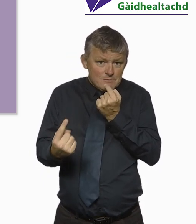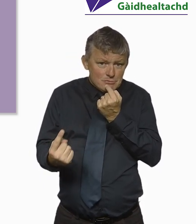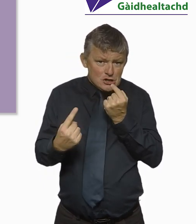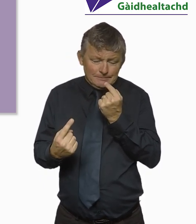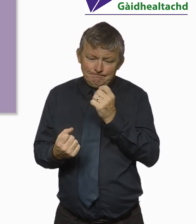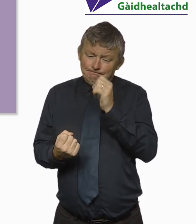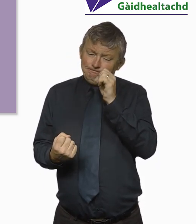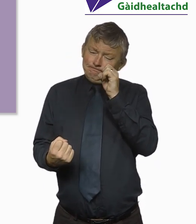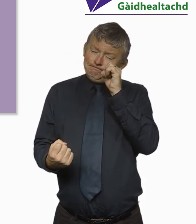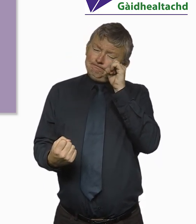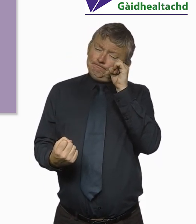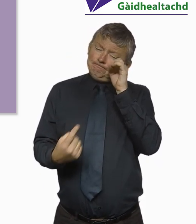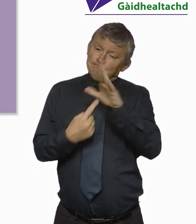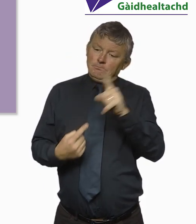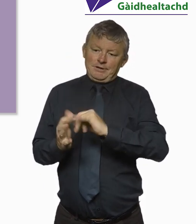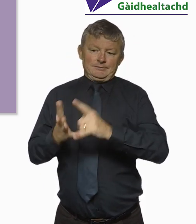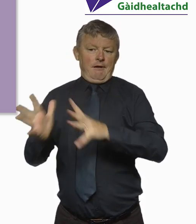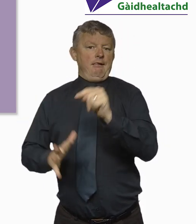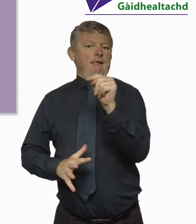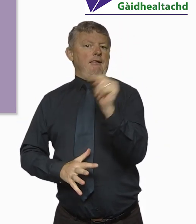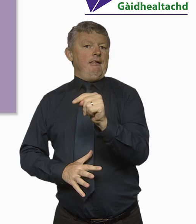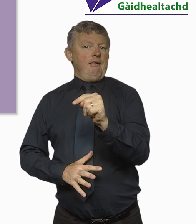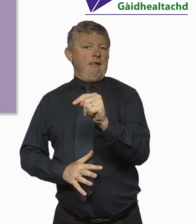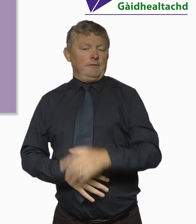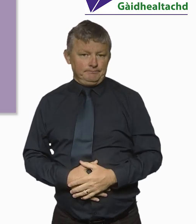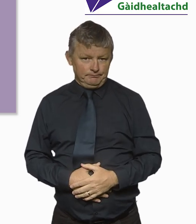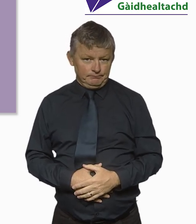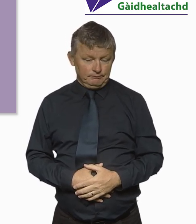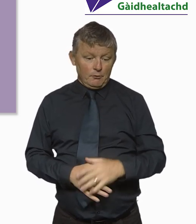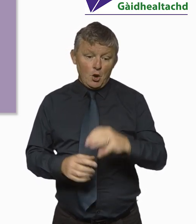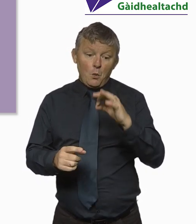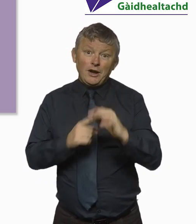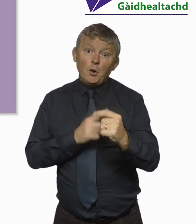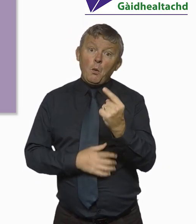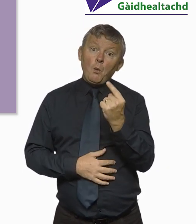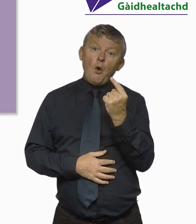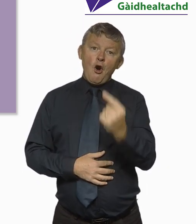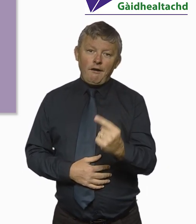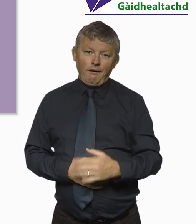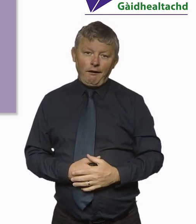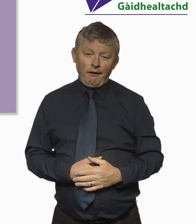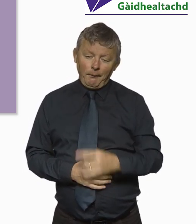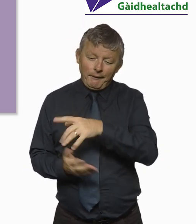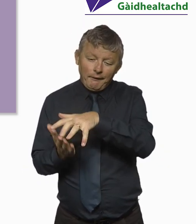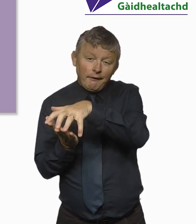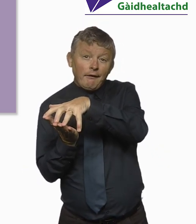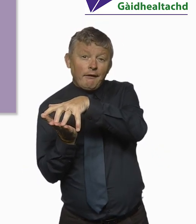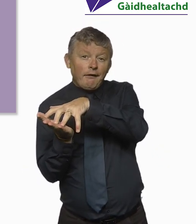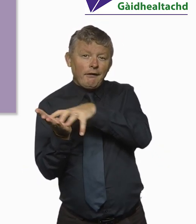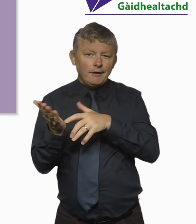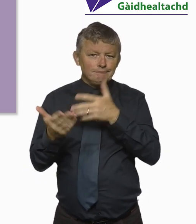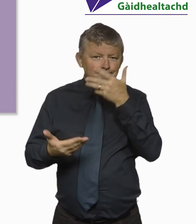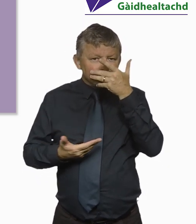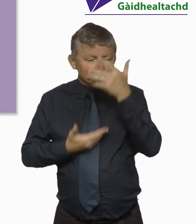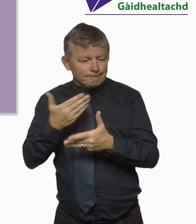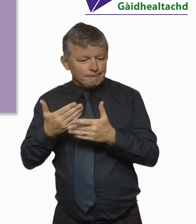Provide key messages from this in BSL Question 1 Question these the right steps for health, including